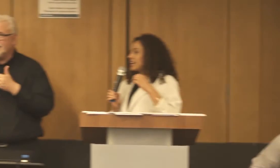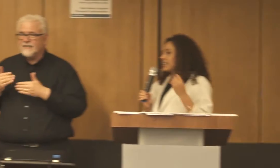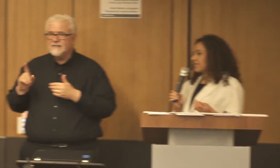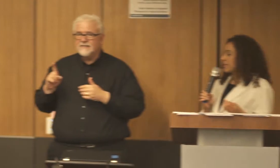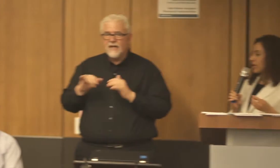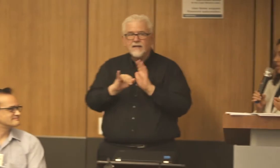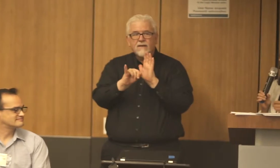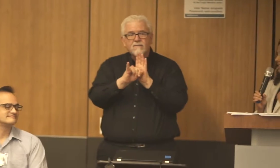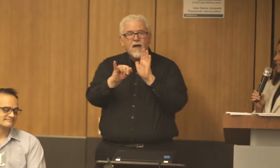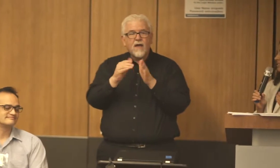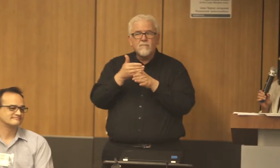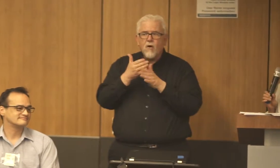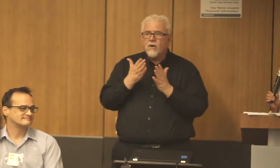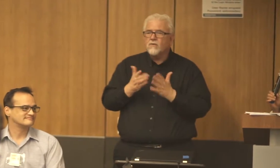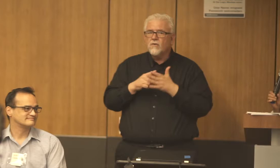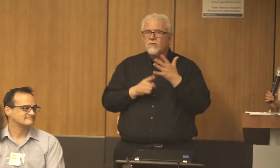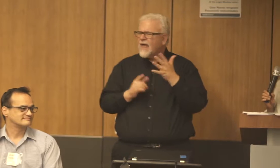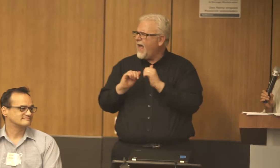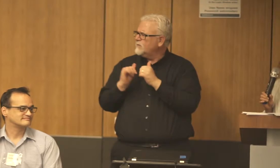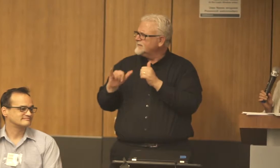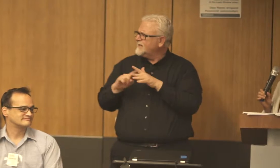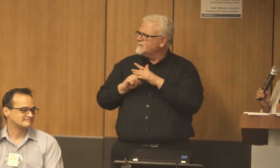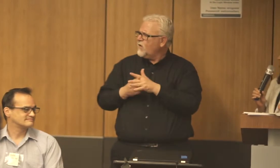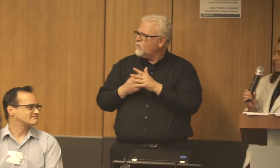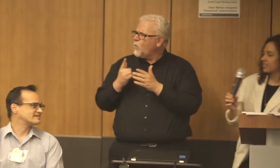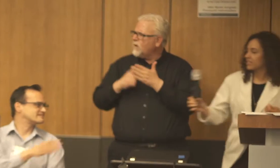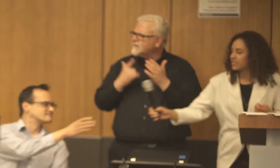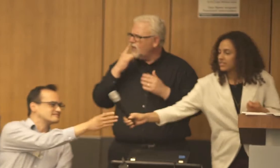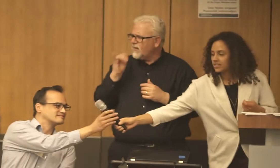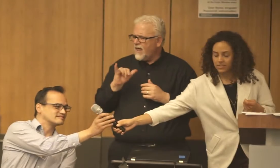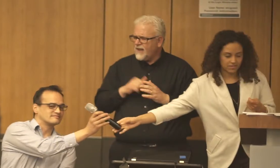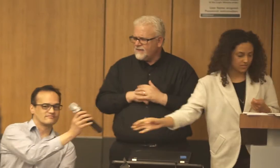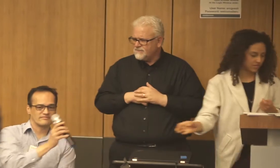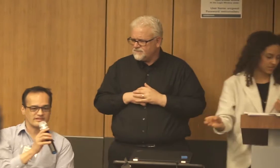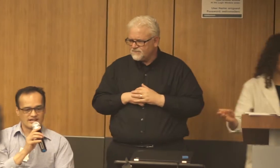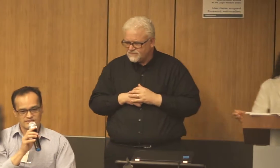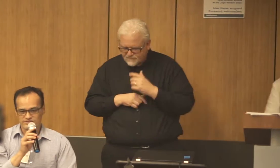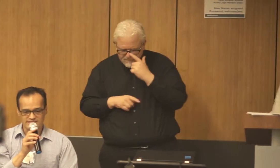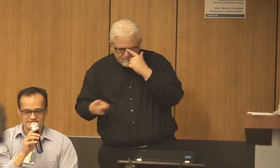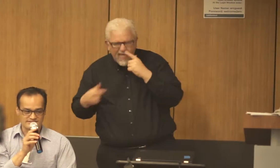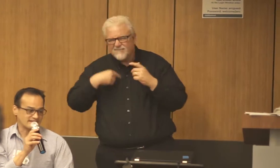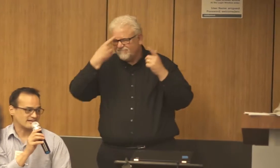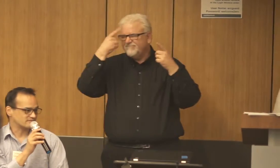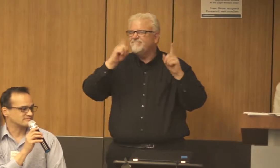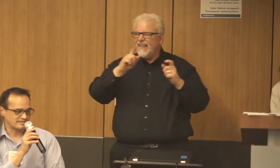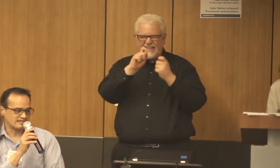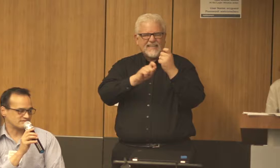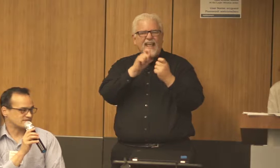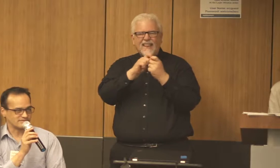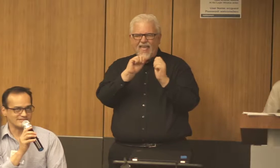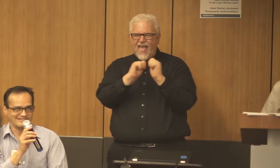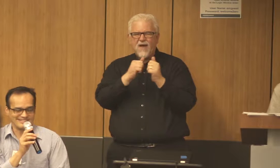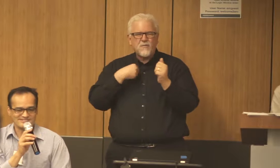of identifying partners? How does that kick off, and what does it look like? I would agree. That's exactly how we